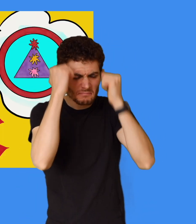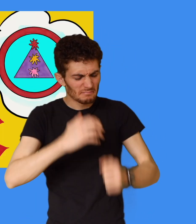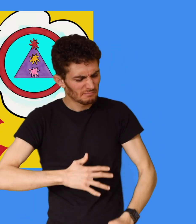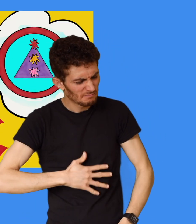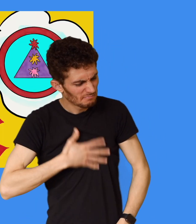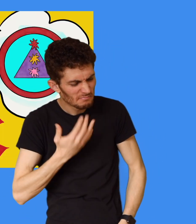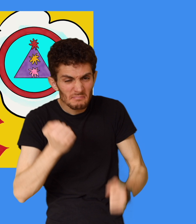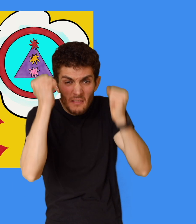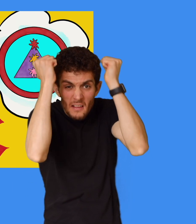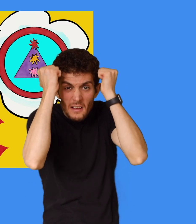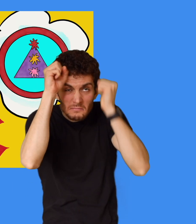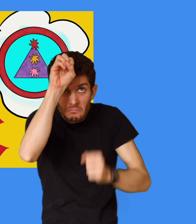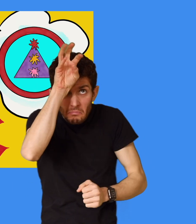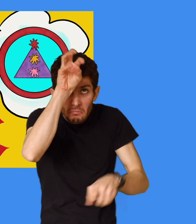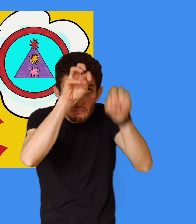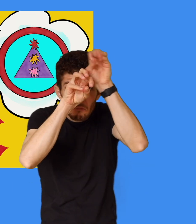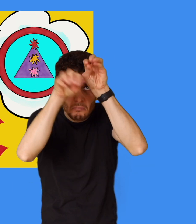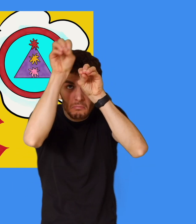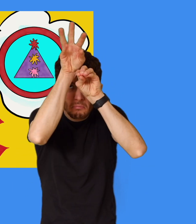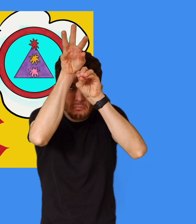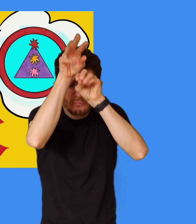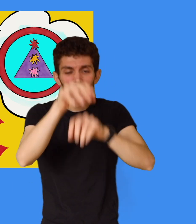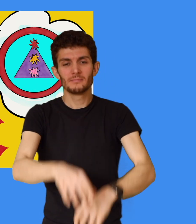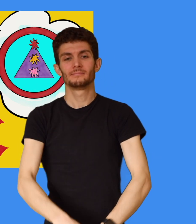Hats didn't like the clown hat.